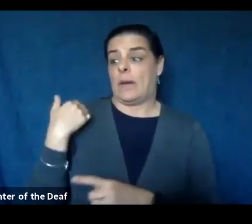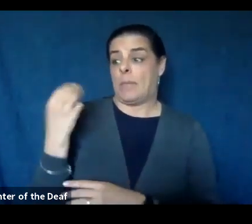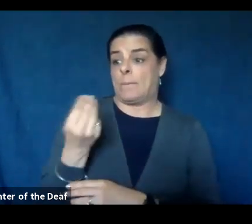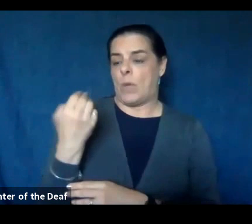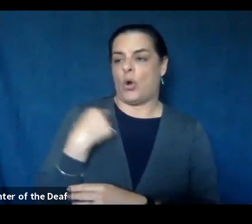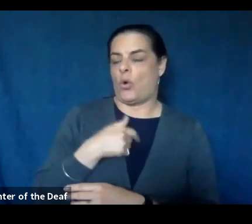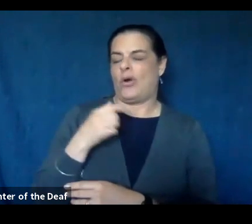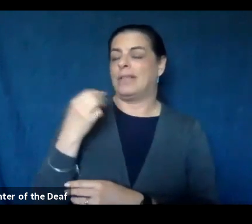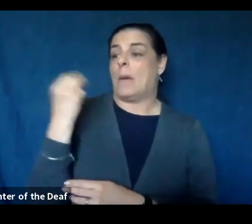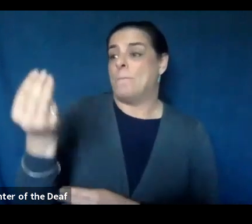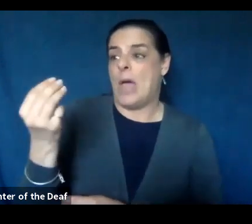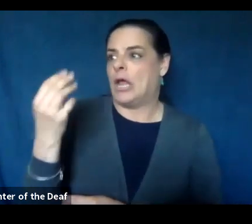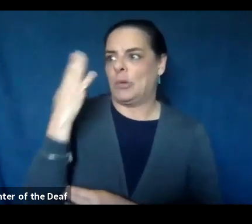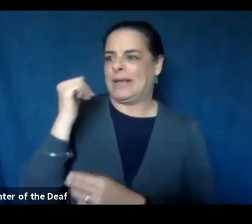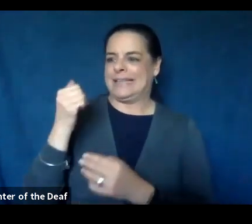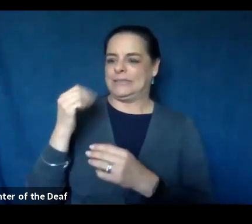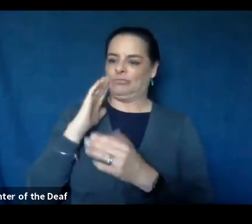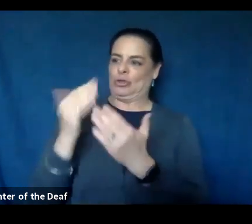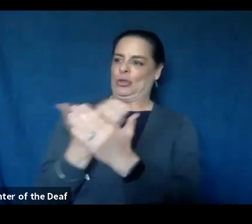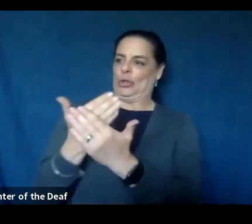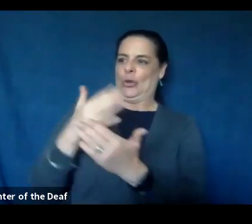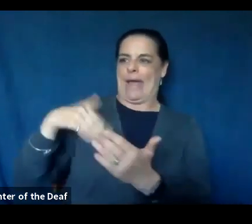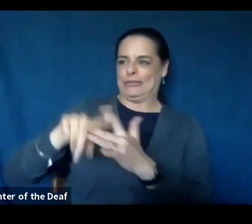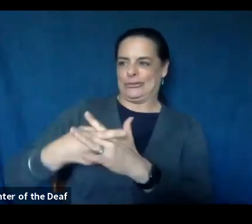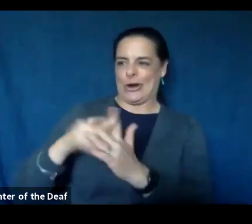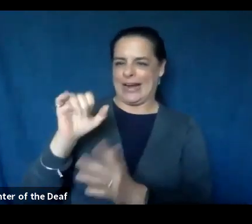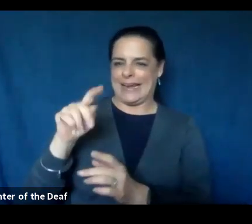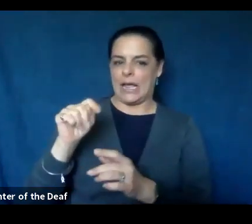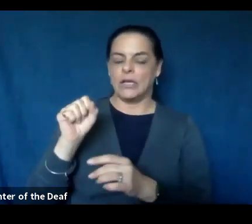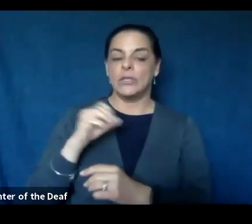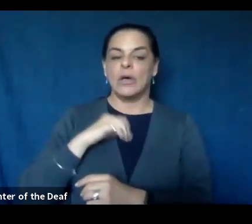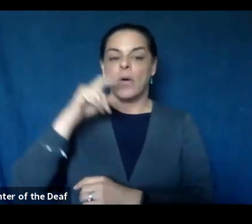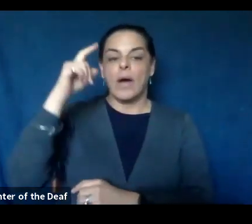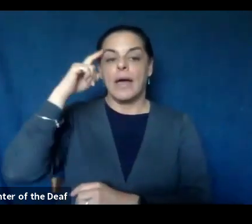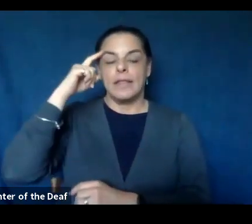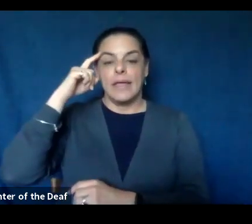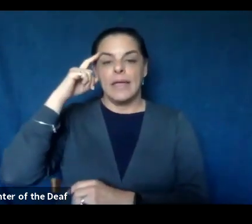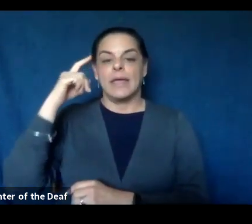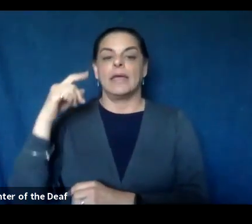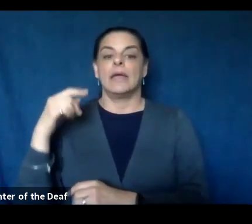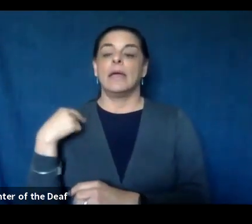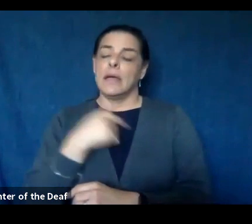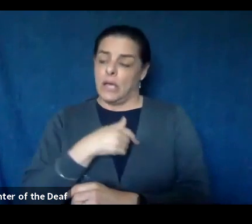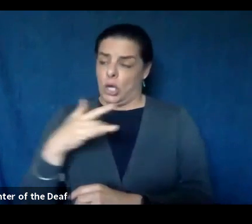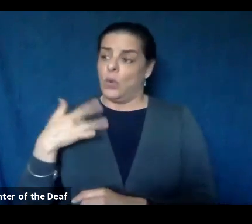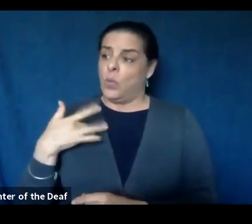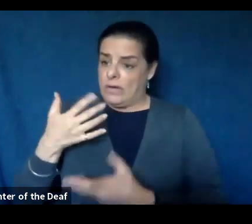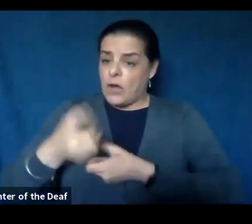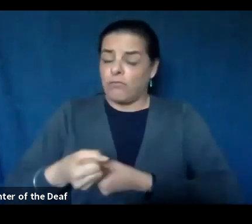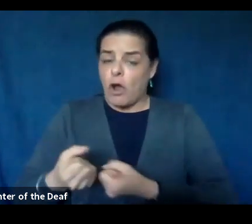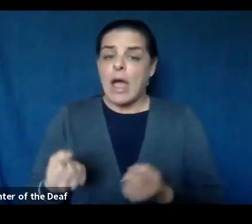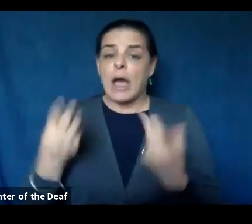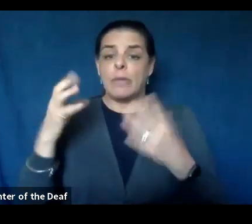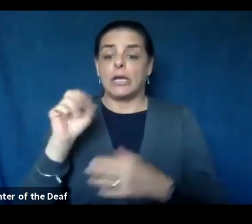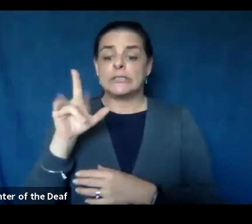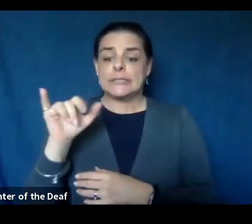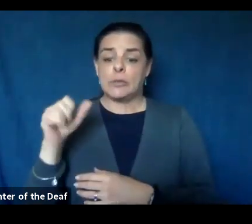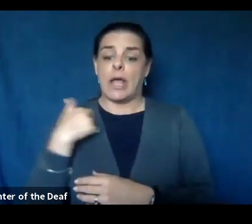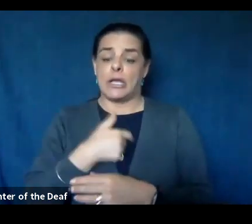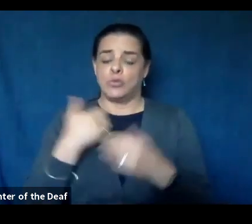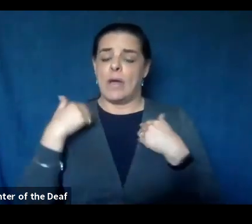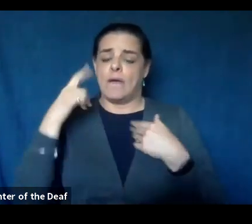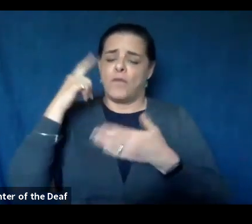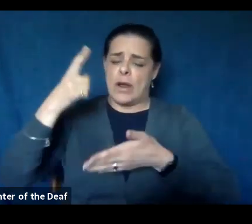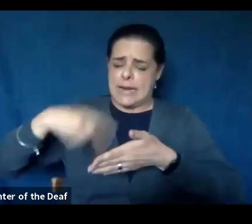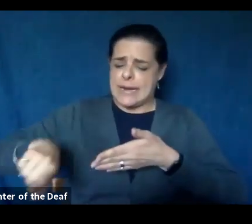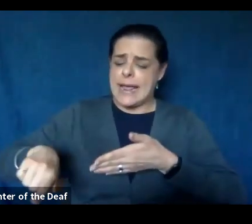moving to that at this point. So I think that we feel confident in the amount of supplies we have for next week with the